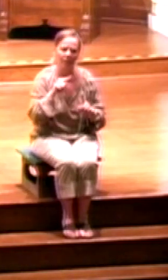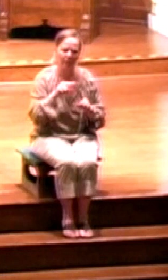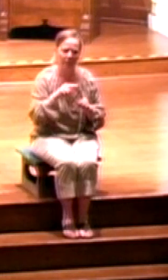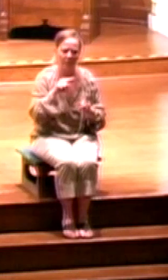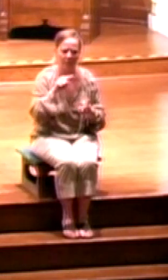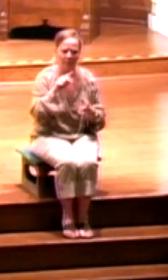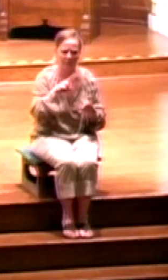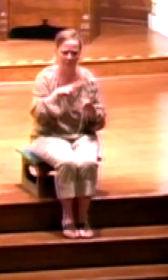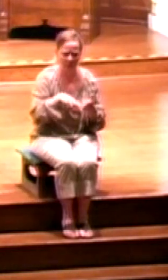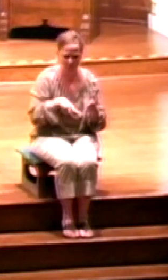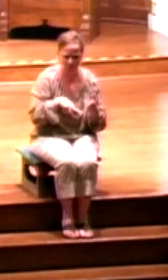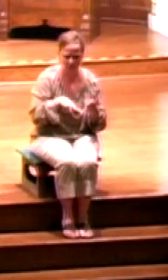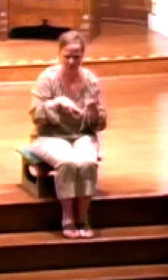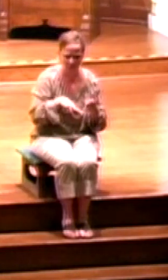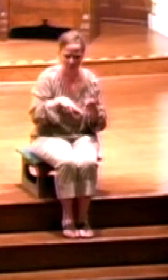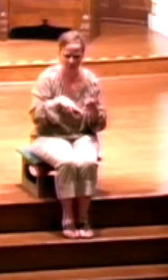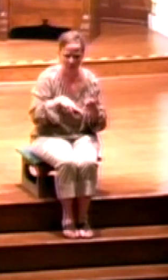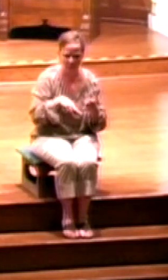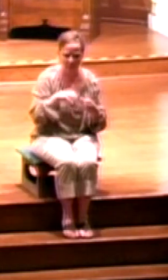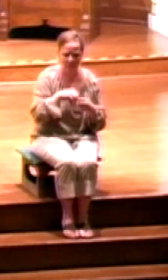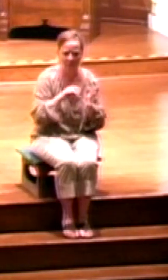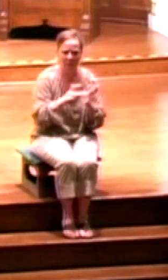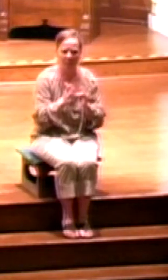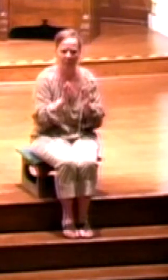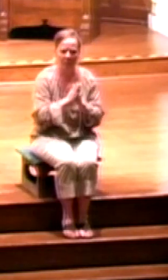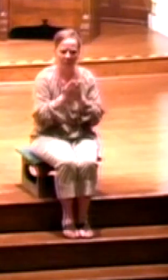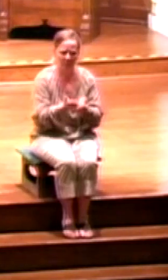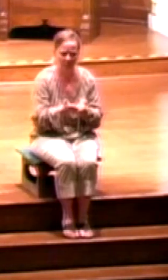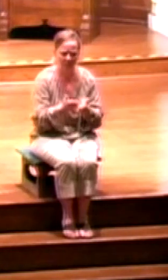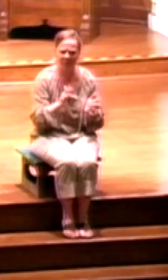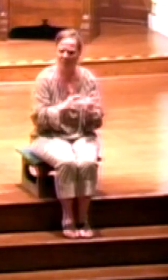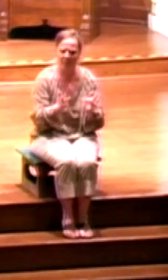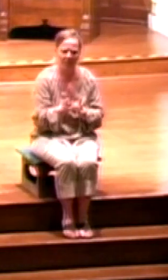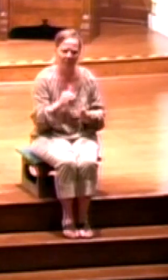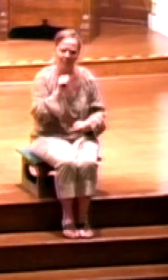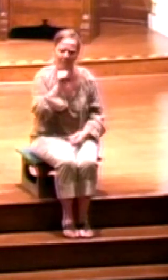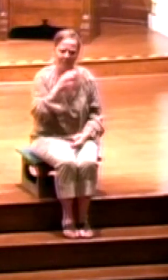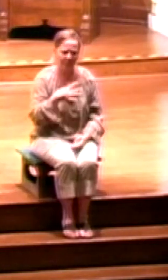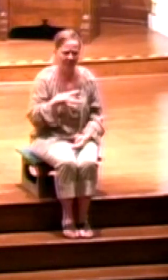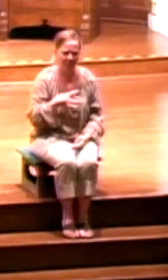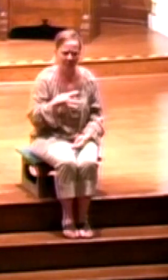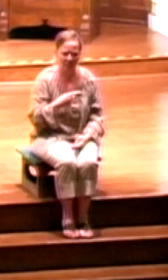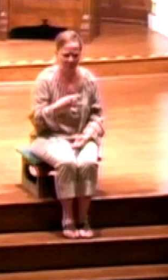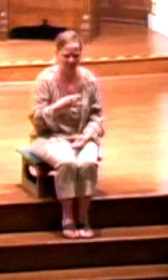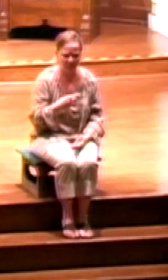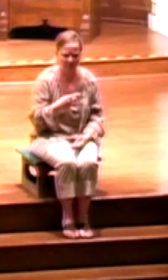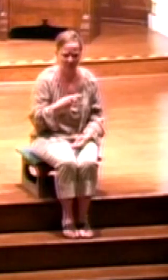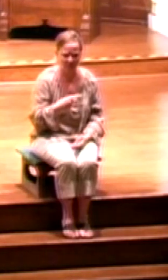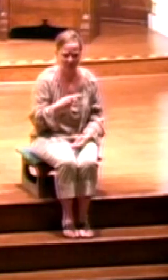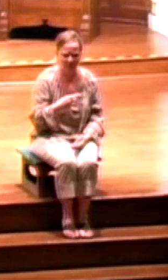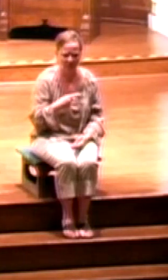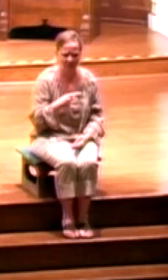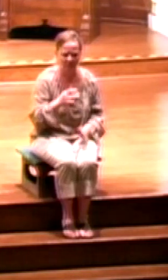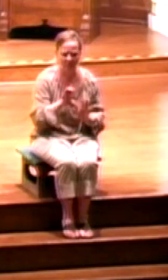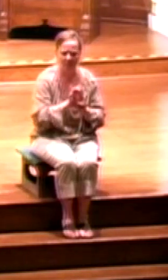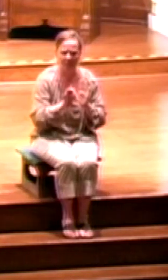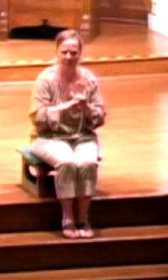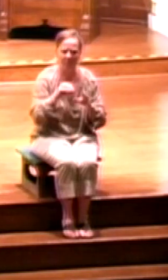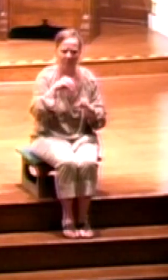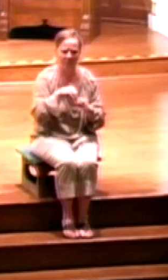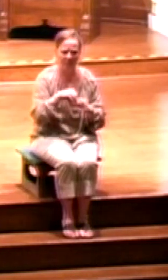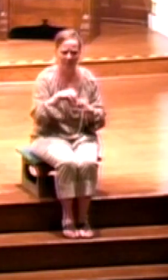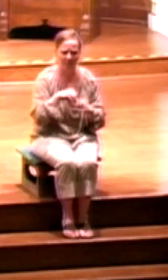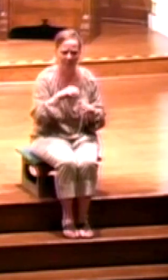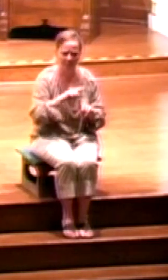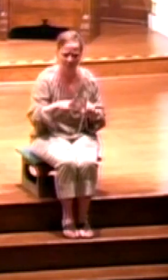Jesus was not too fond of commandments. I mean, his resistance to the Pharisees seems to indicate that.